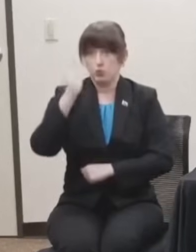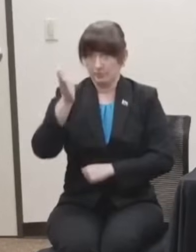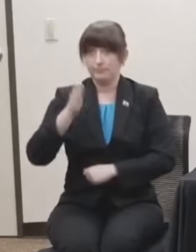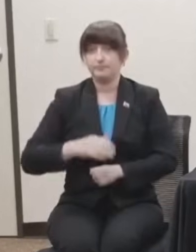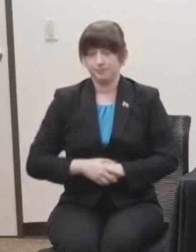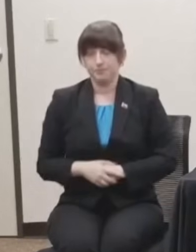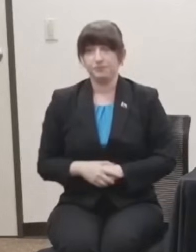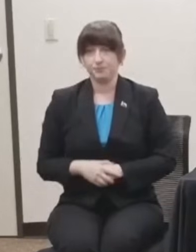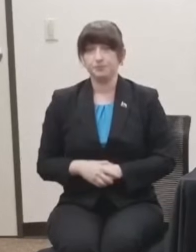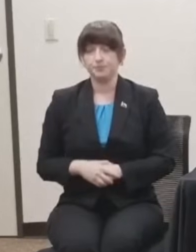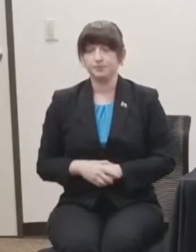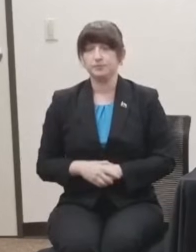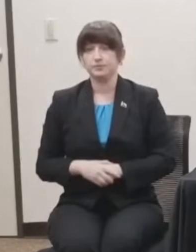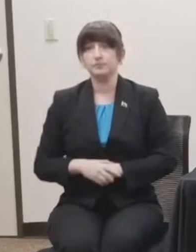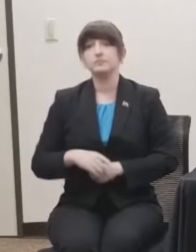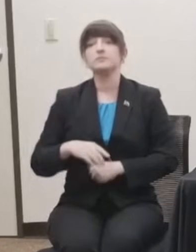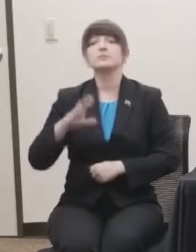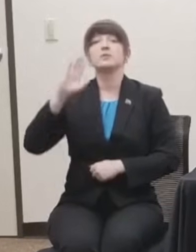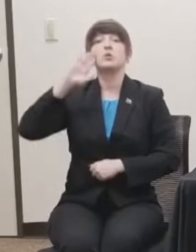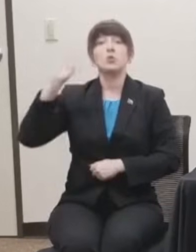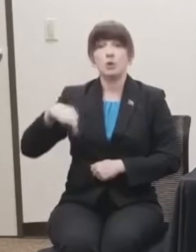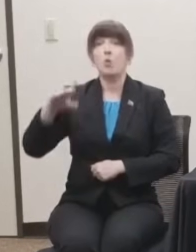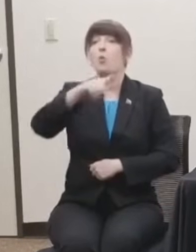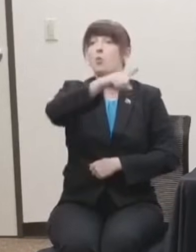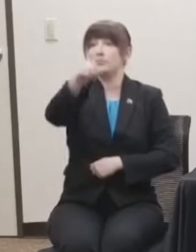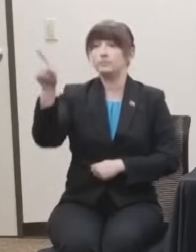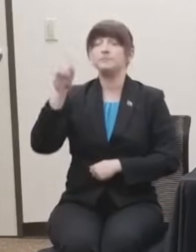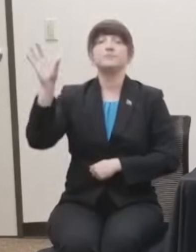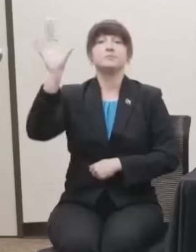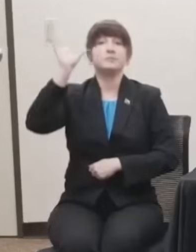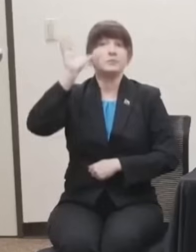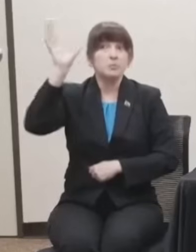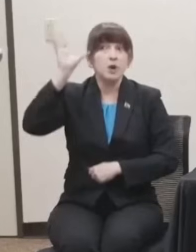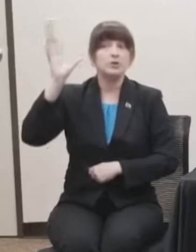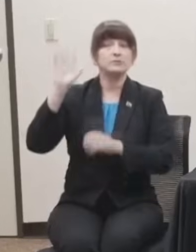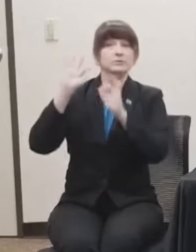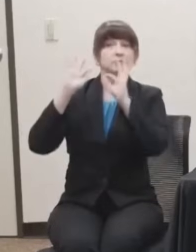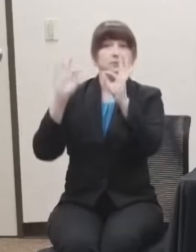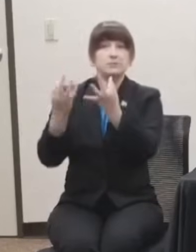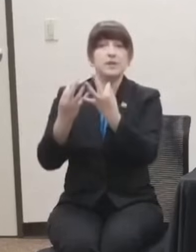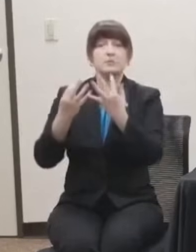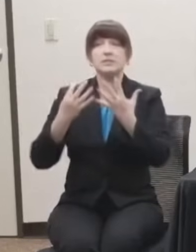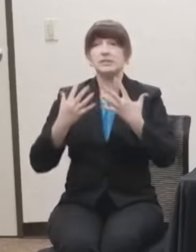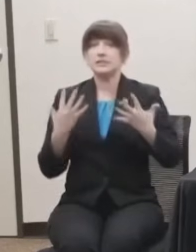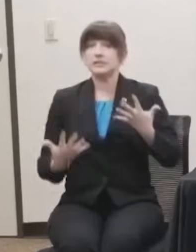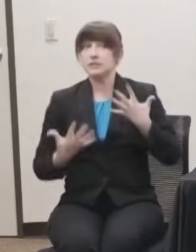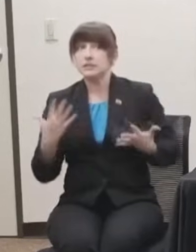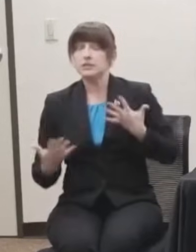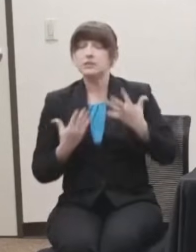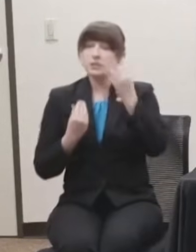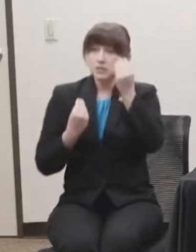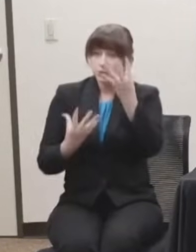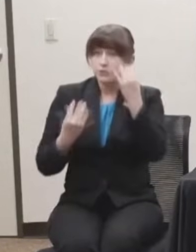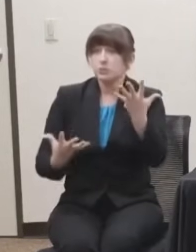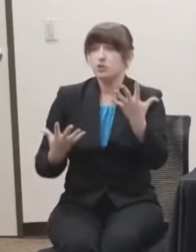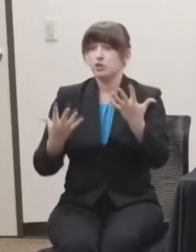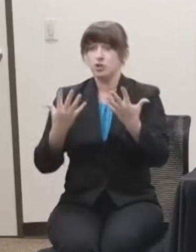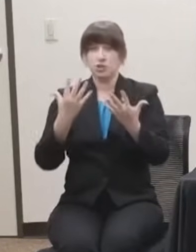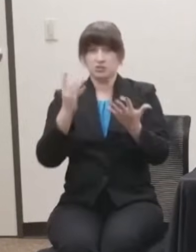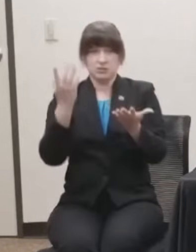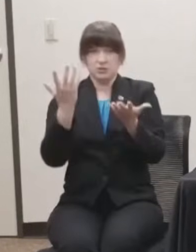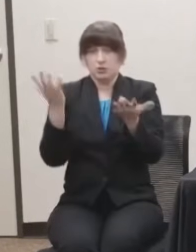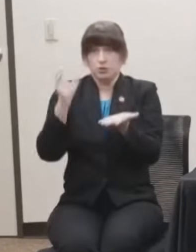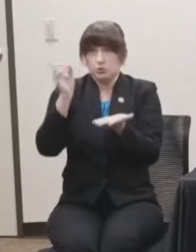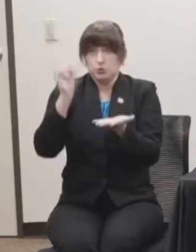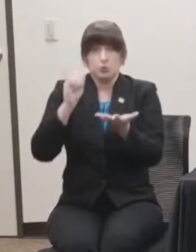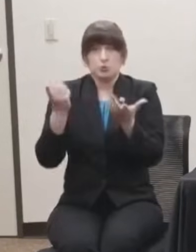and families, they want information, they want closure, and we want them to know that we are working as swiftly as